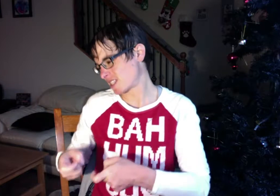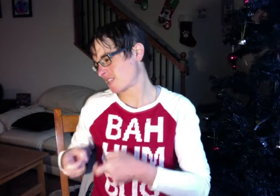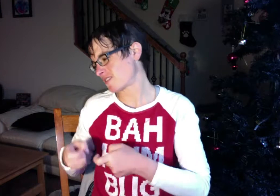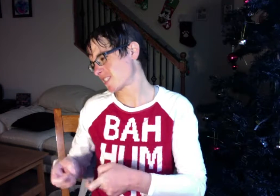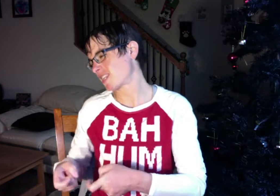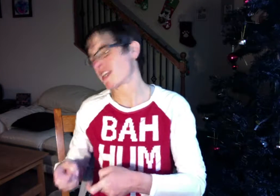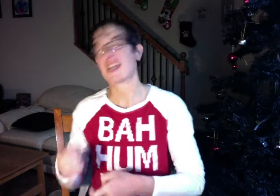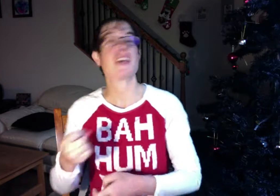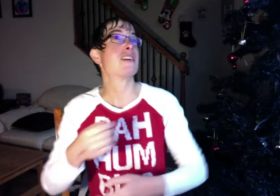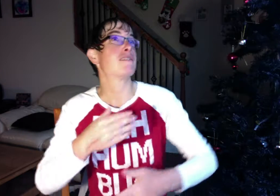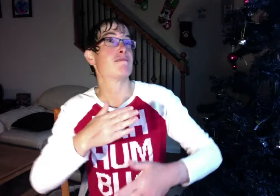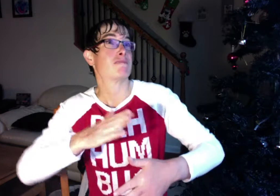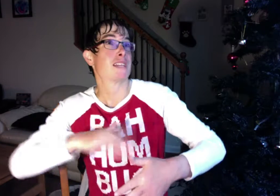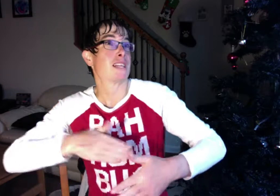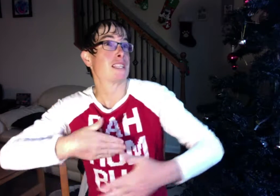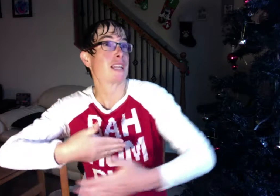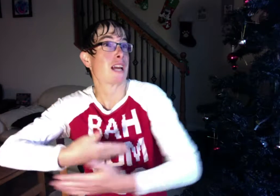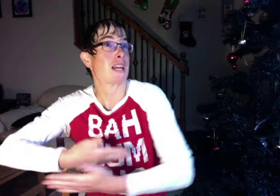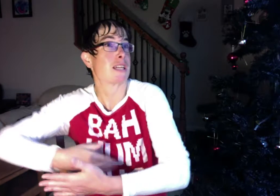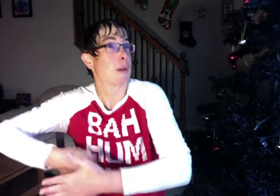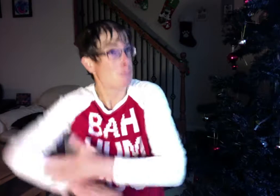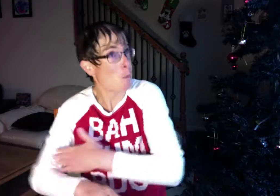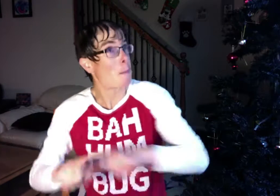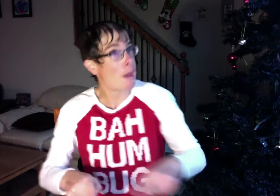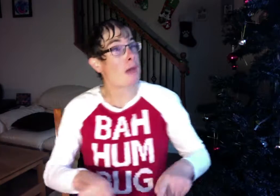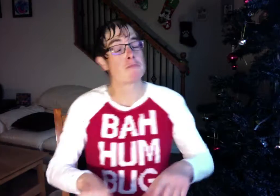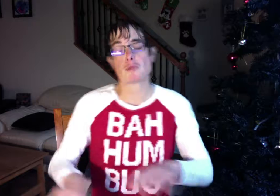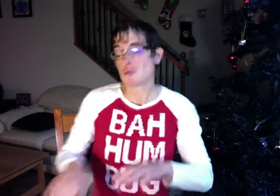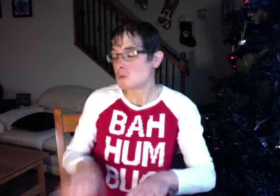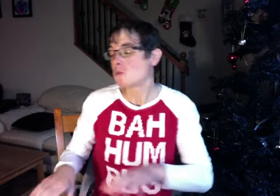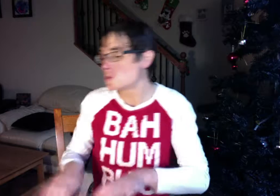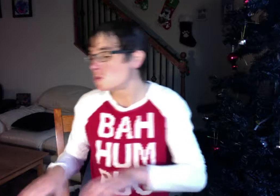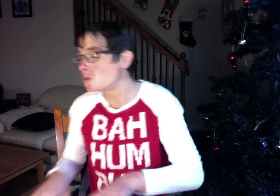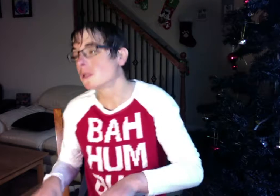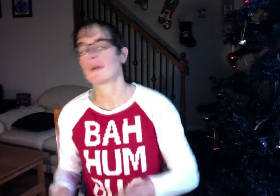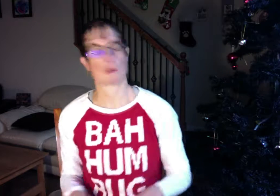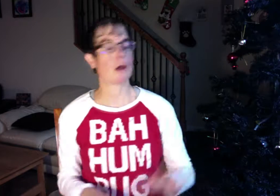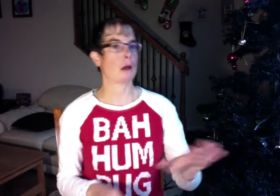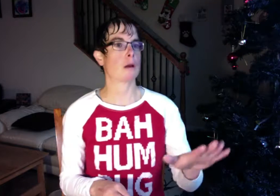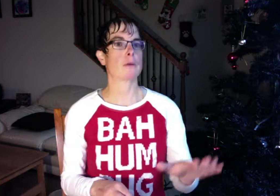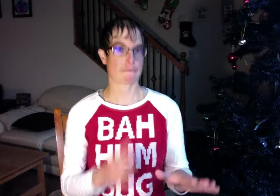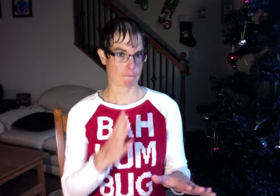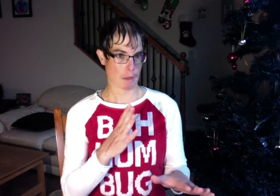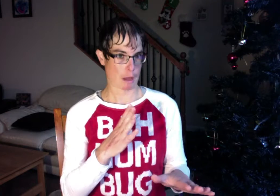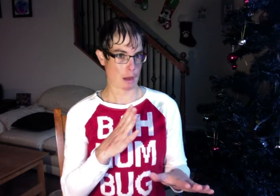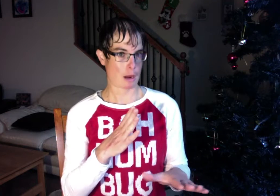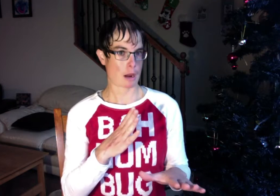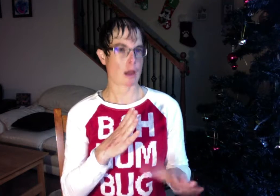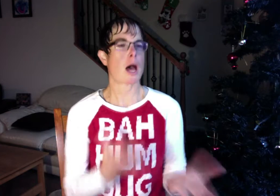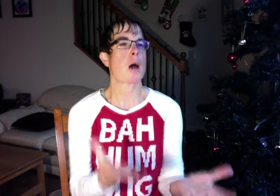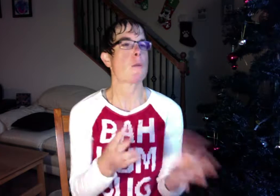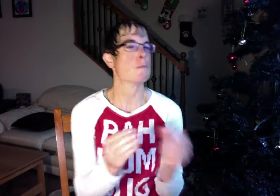he wasn't born yet. You said doing things. I agree, but let's be more specific. What kind of things was she doing? She was telling